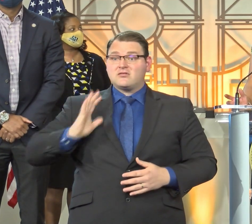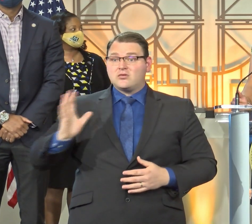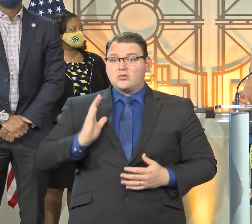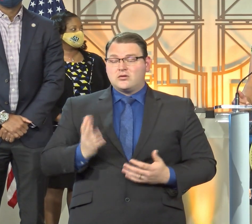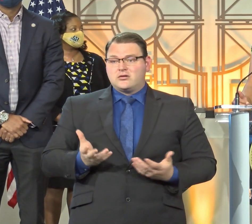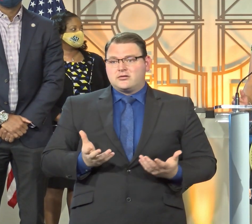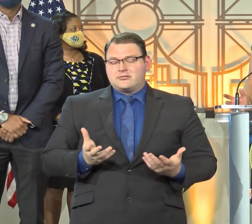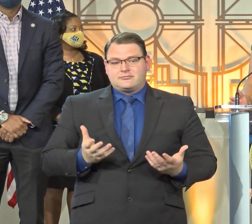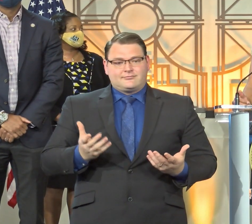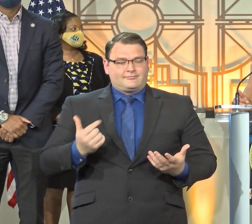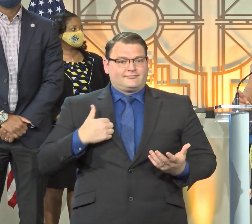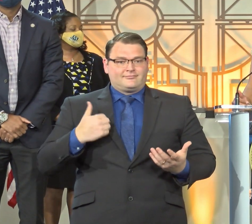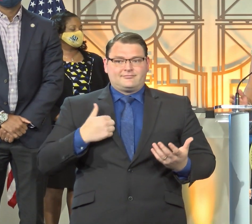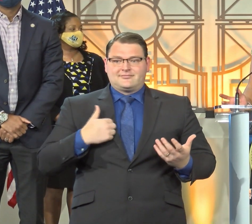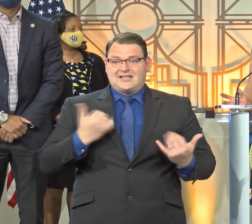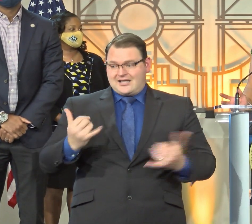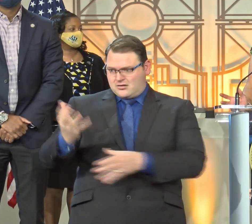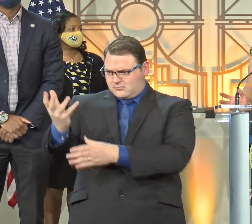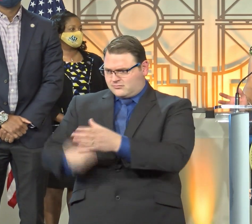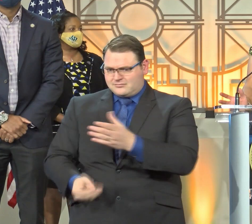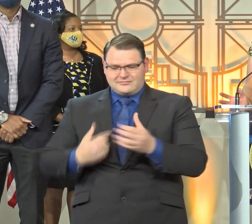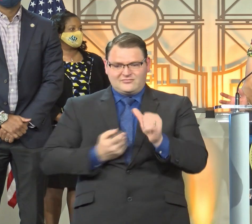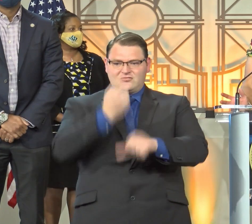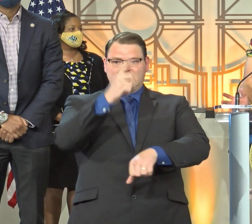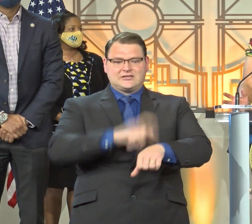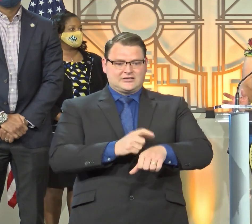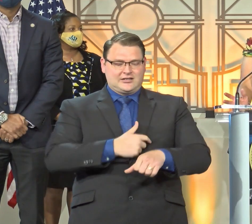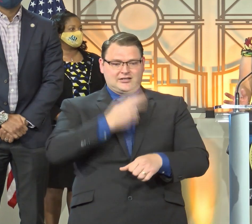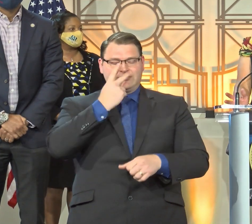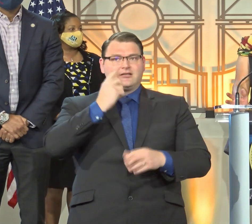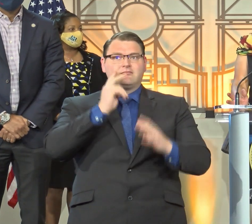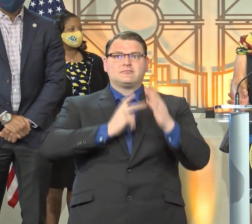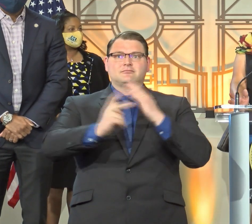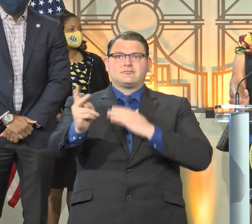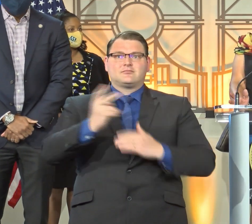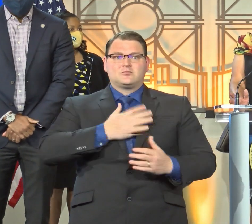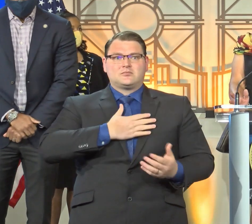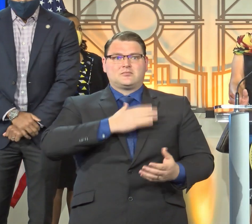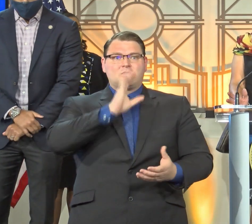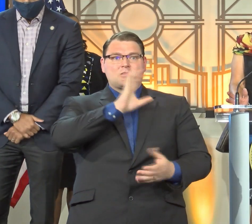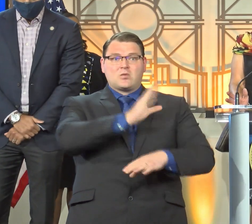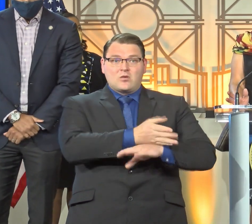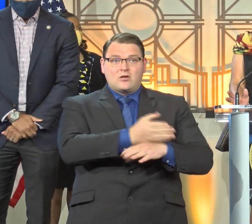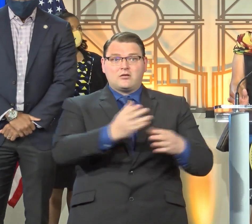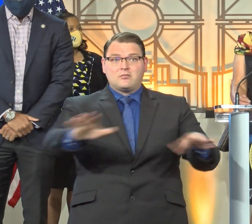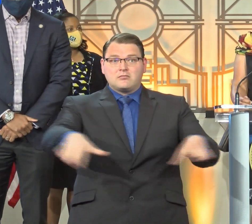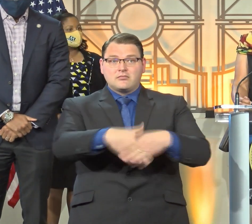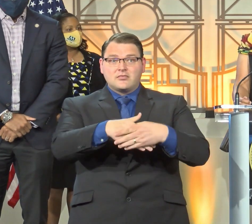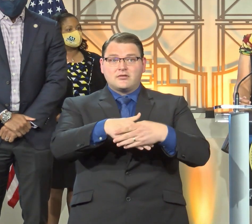gets married, her dad's not going to be here to walk her down the aisle. Okay?